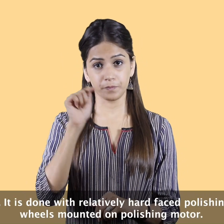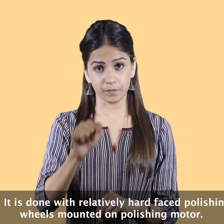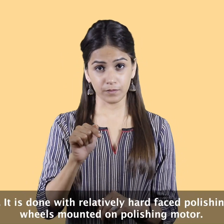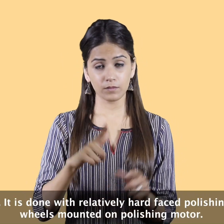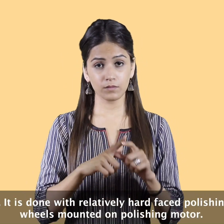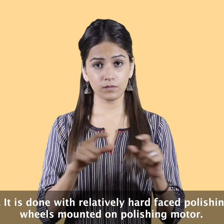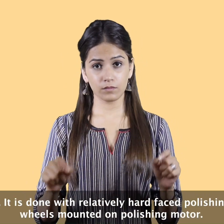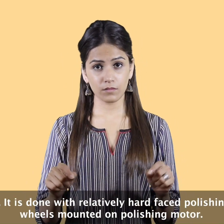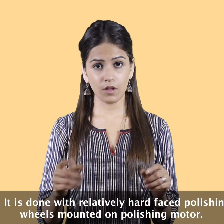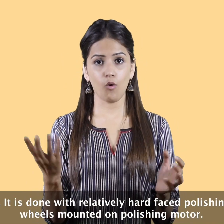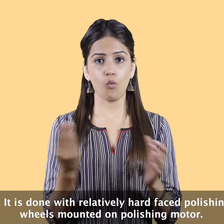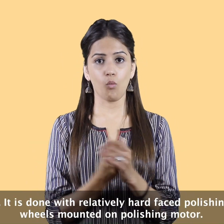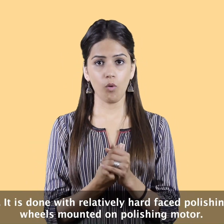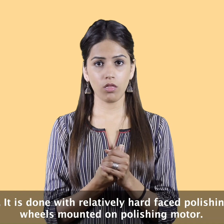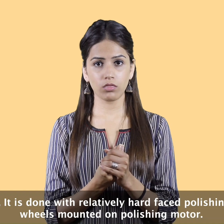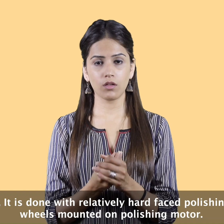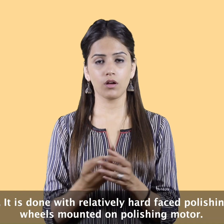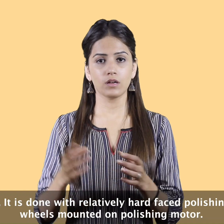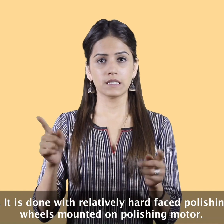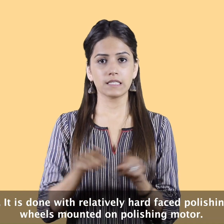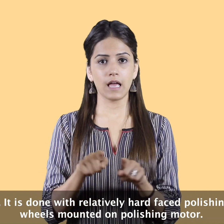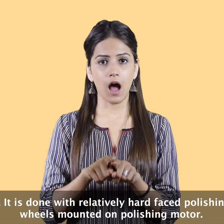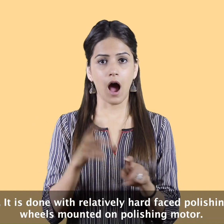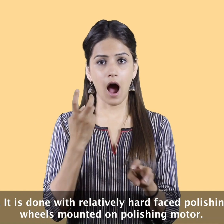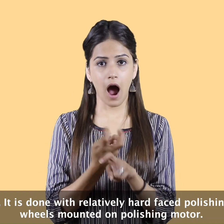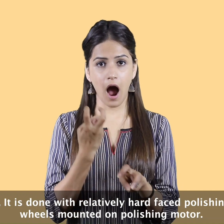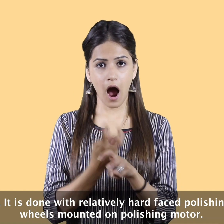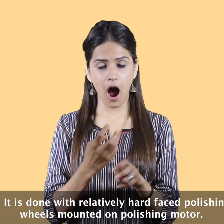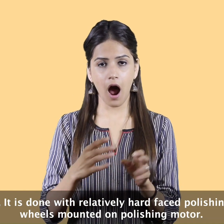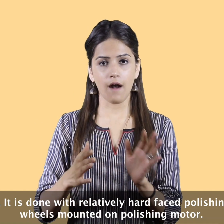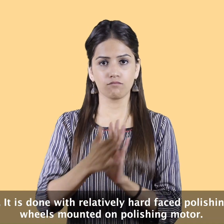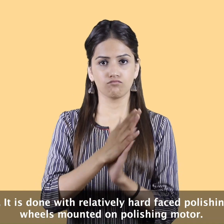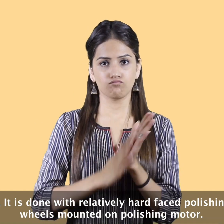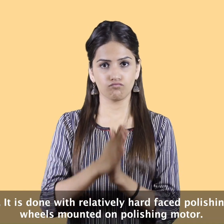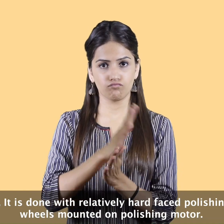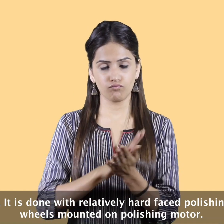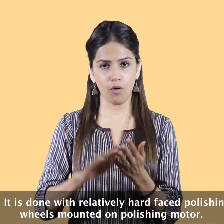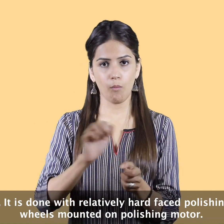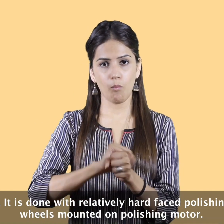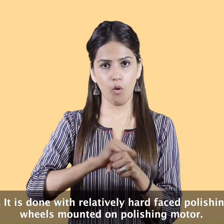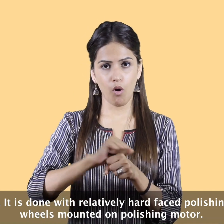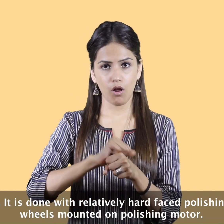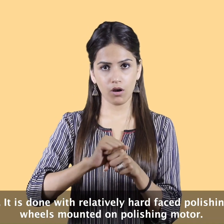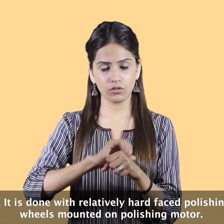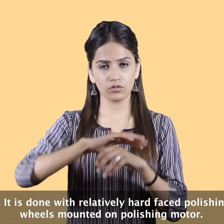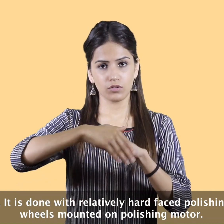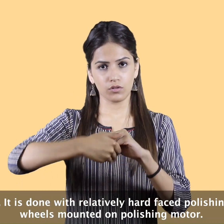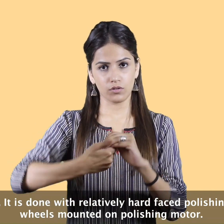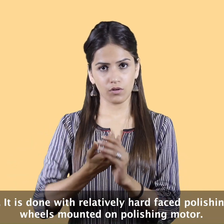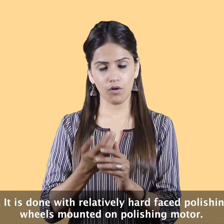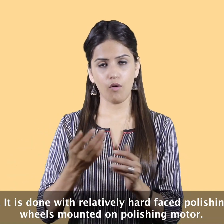It is done with relatively hard-faced polishing wheels mounted on polishing motor.